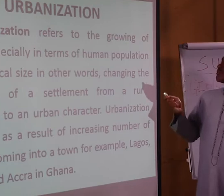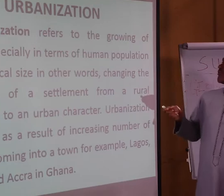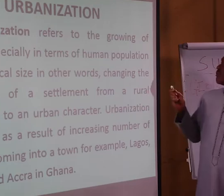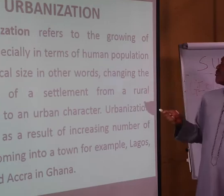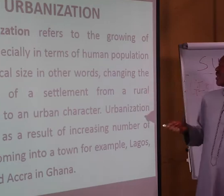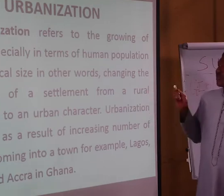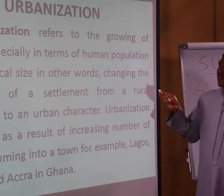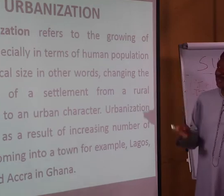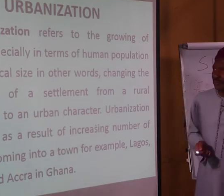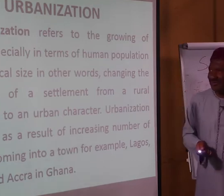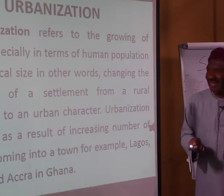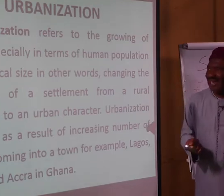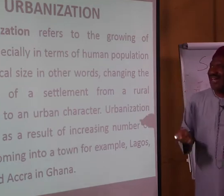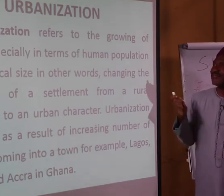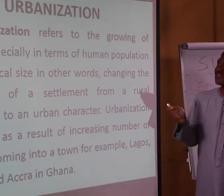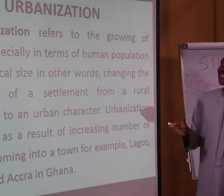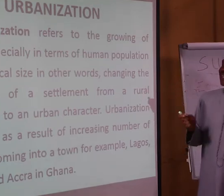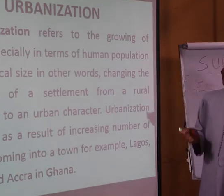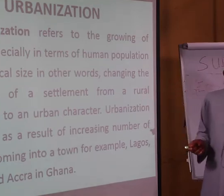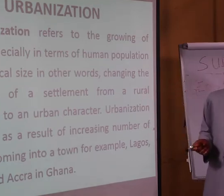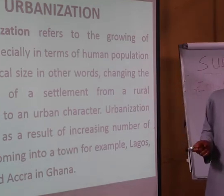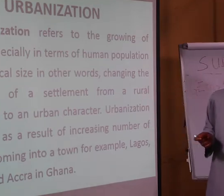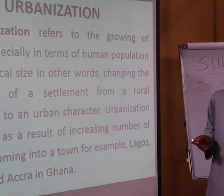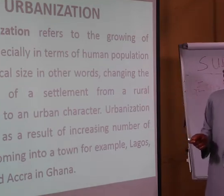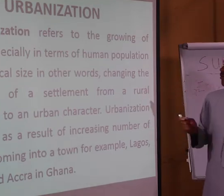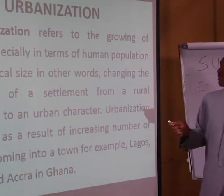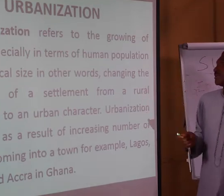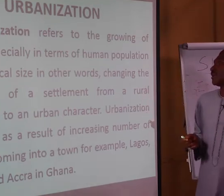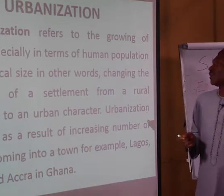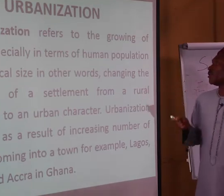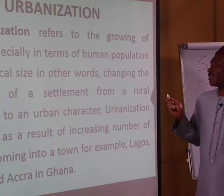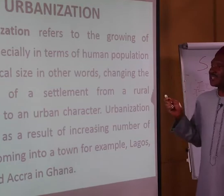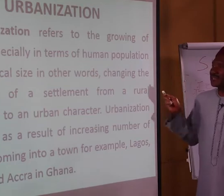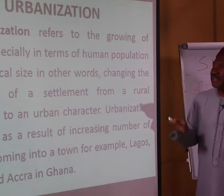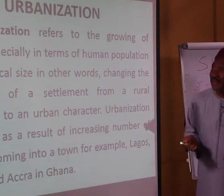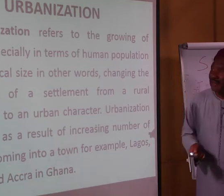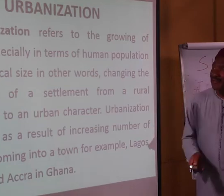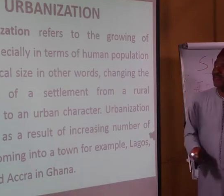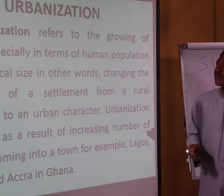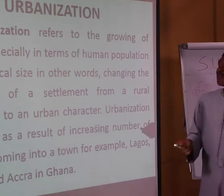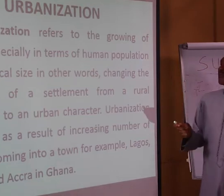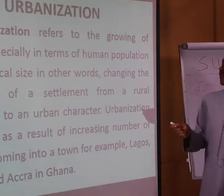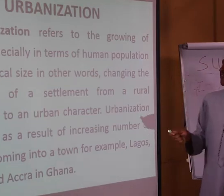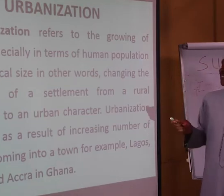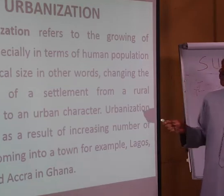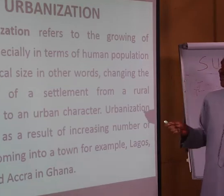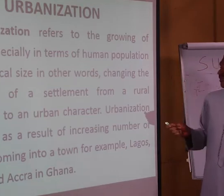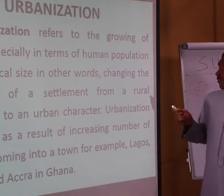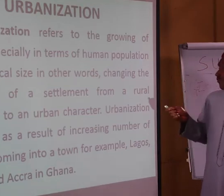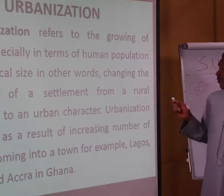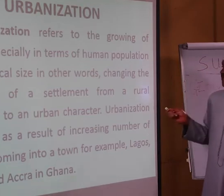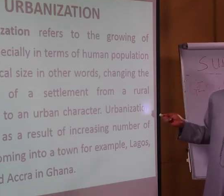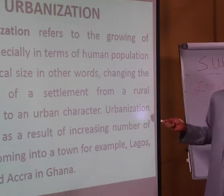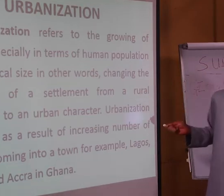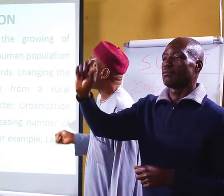in terms of human population and physical size. In other words, changing the function of a